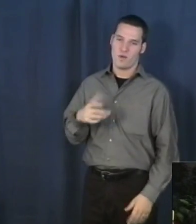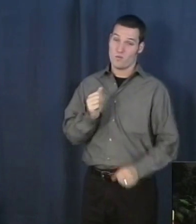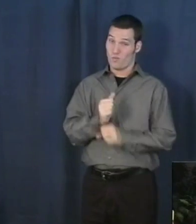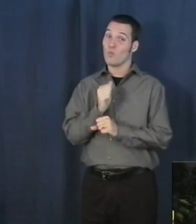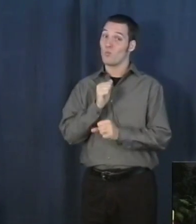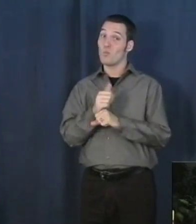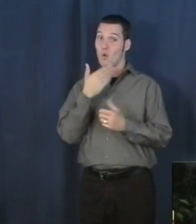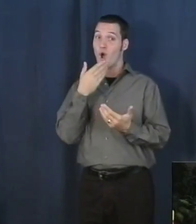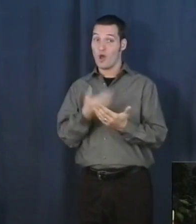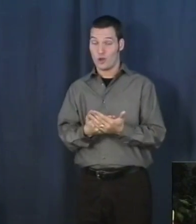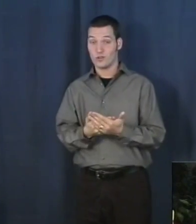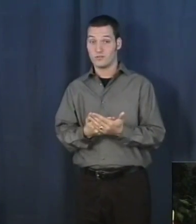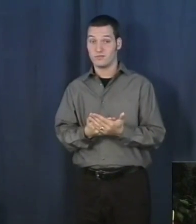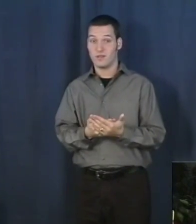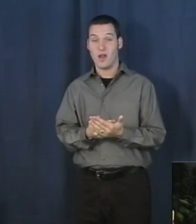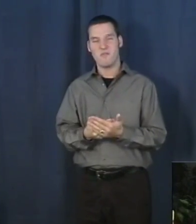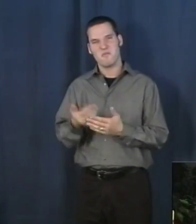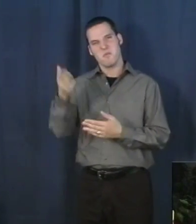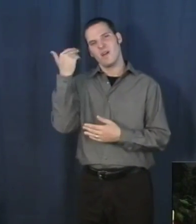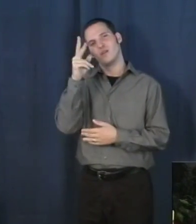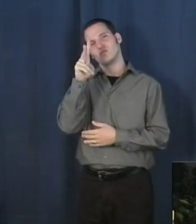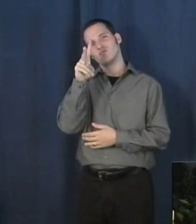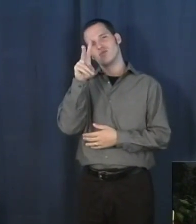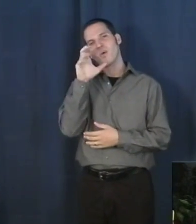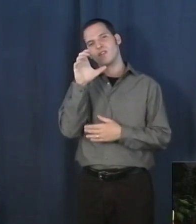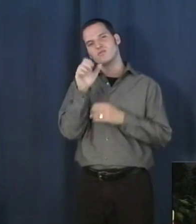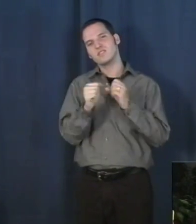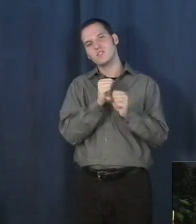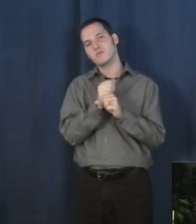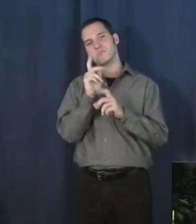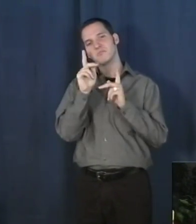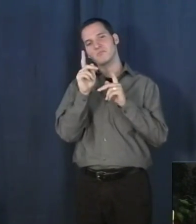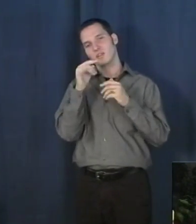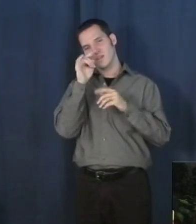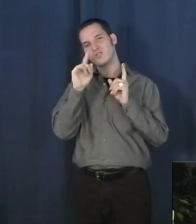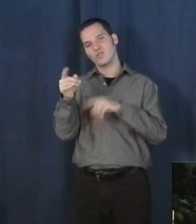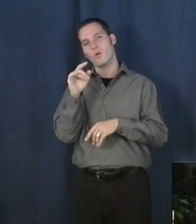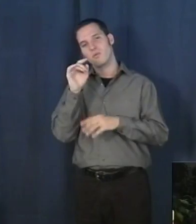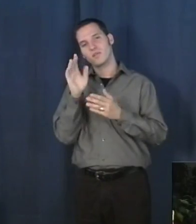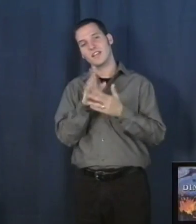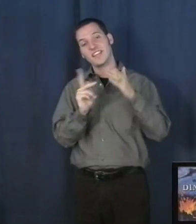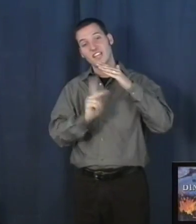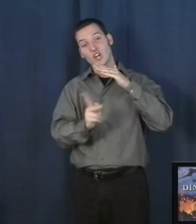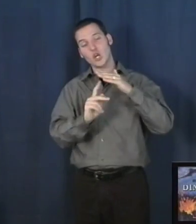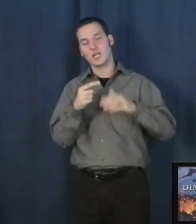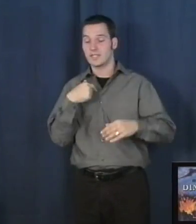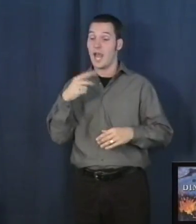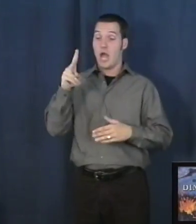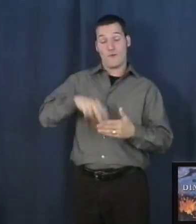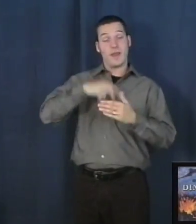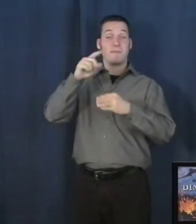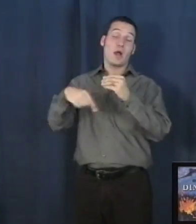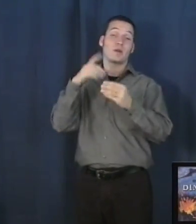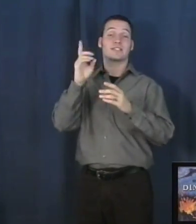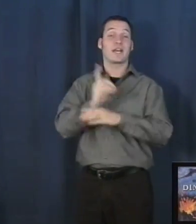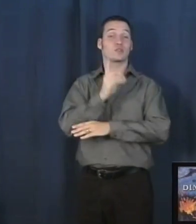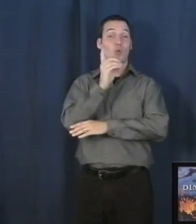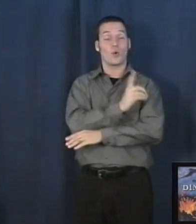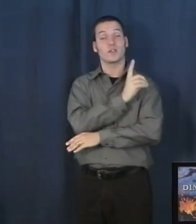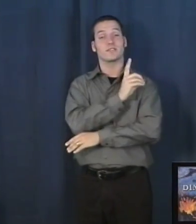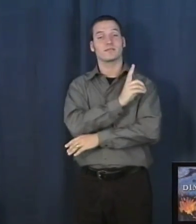worked good. You know, for the last 200 years, kids have been going to kindergarten and getting a book like this. I can read about